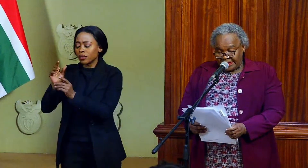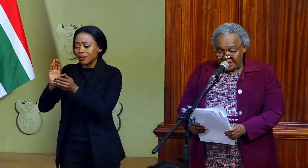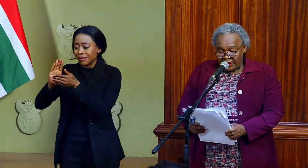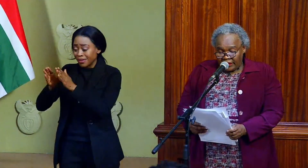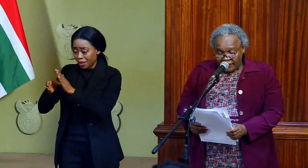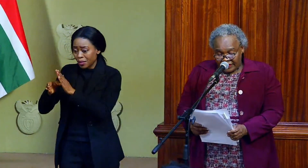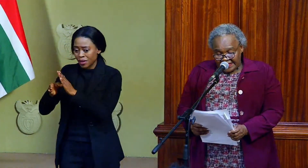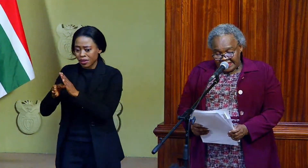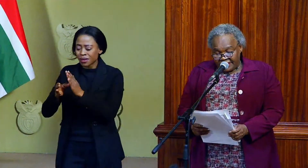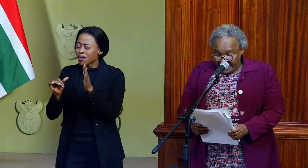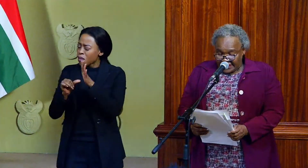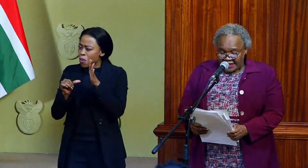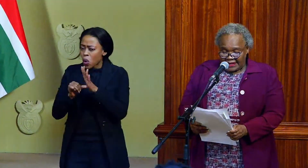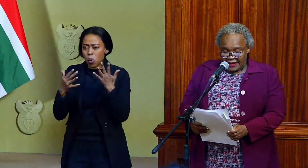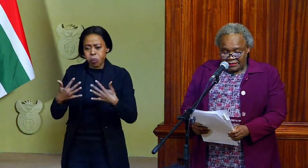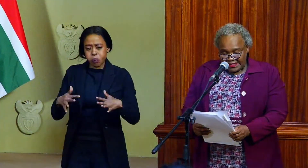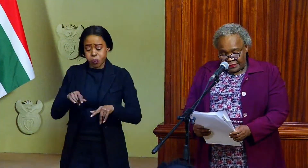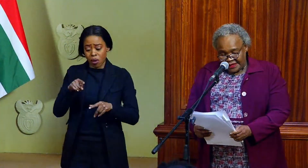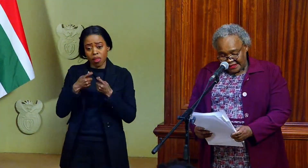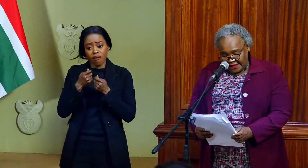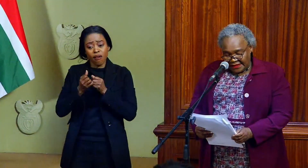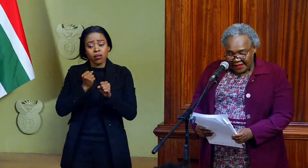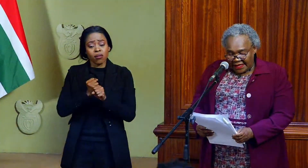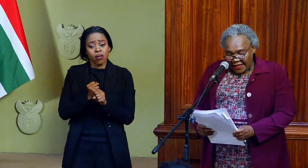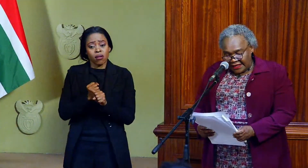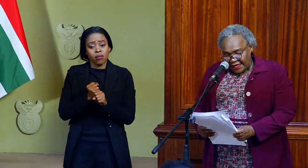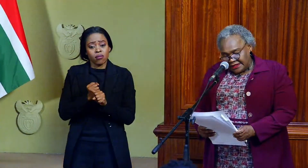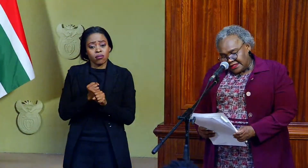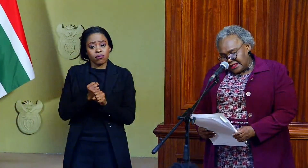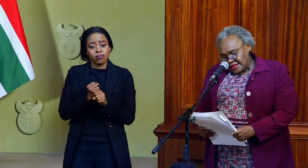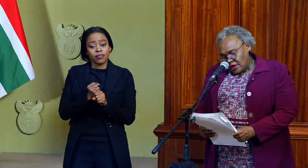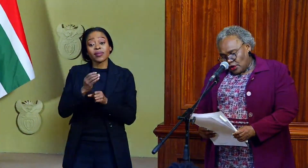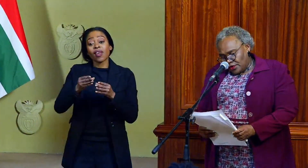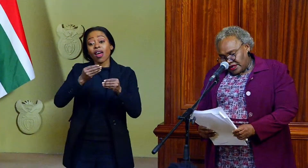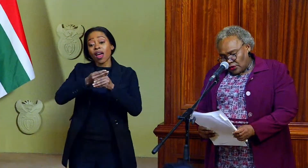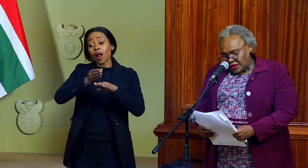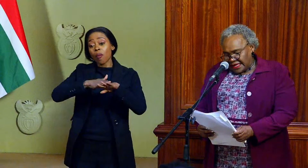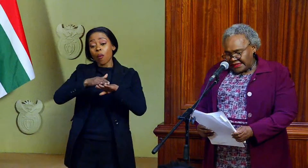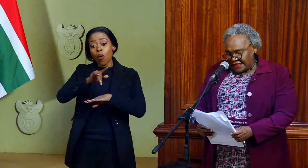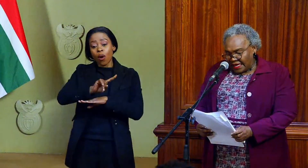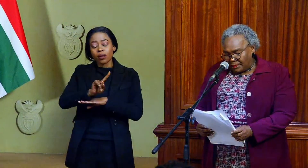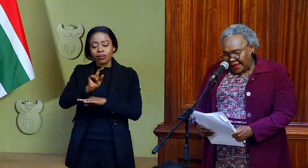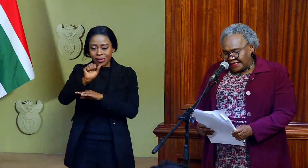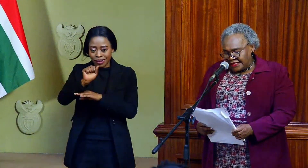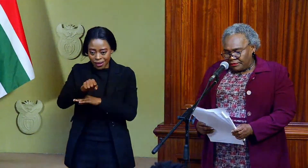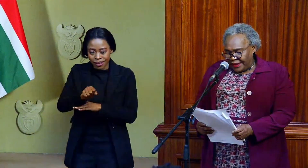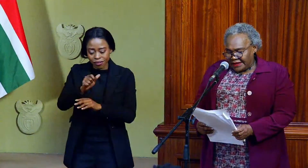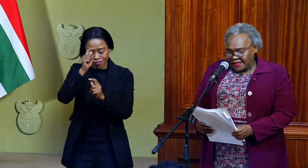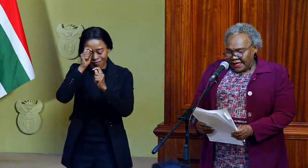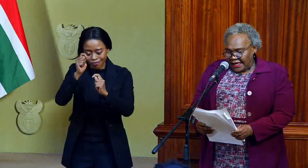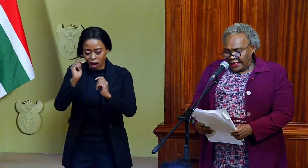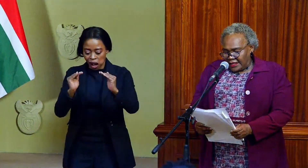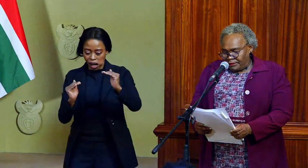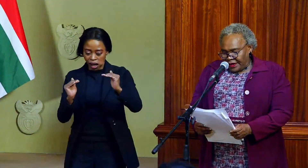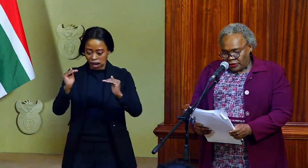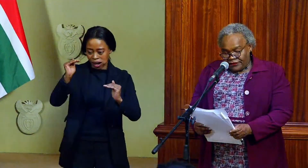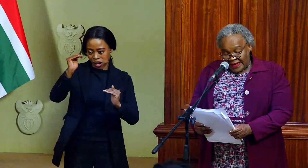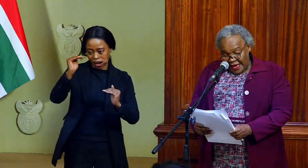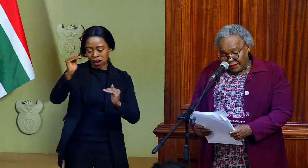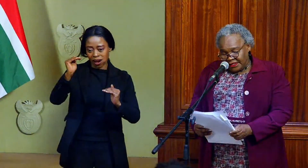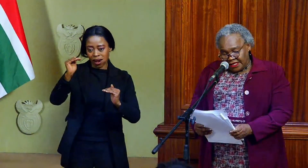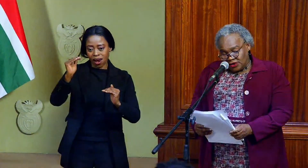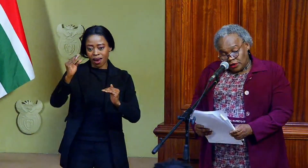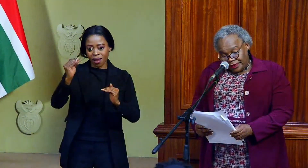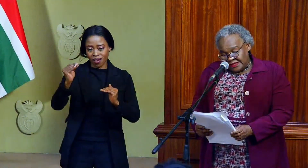top priority for this financial year, Mr. President. In addition, we recognize the unbalanced impact and impact